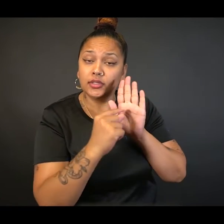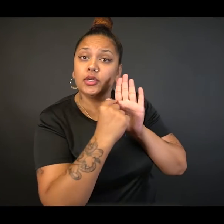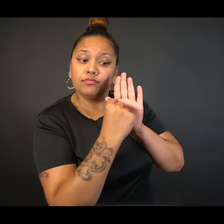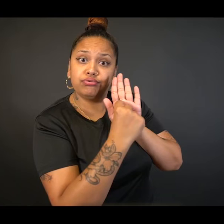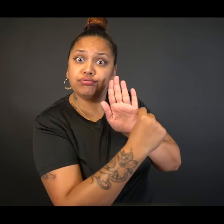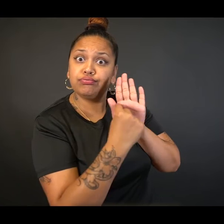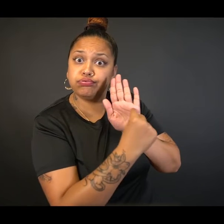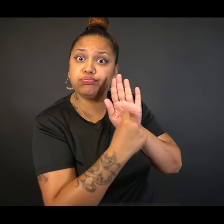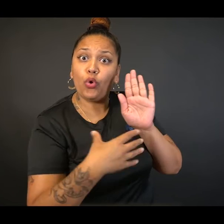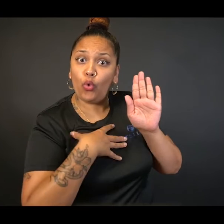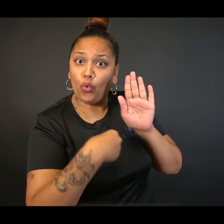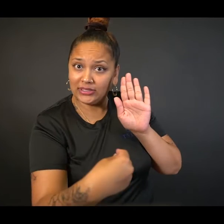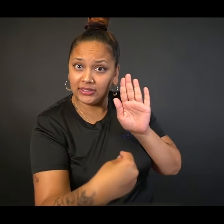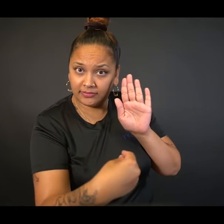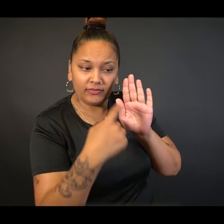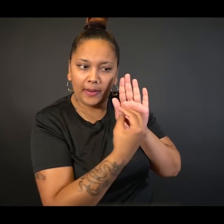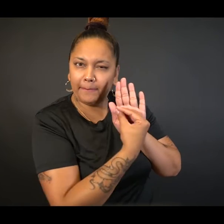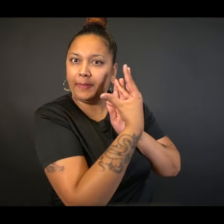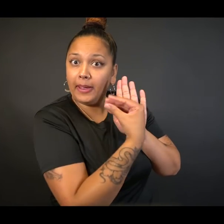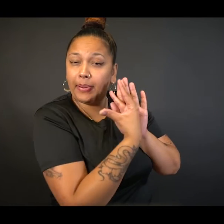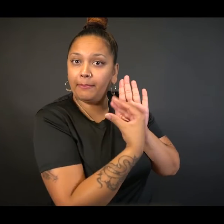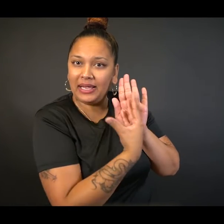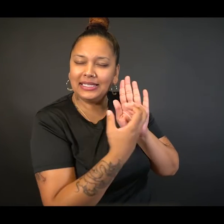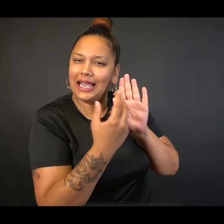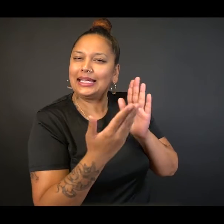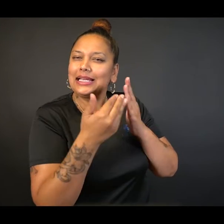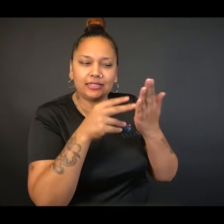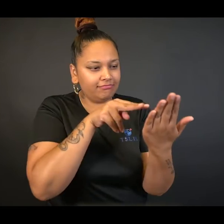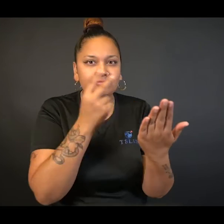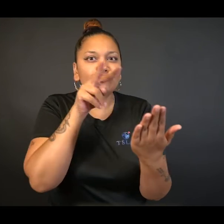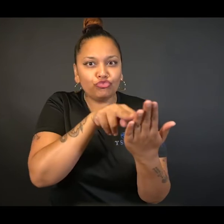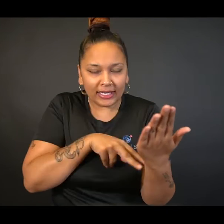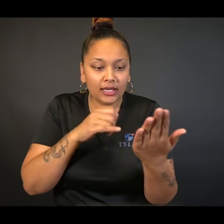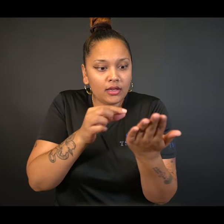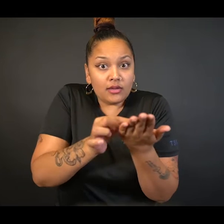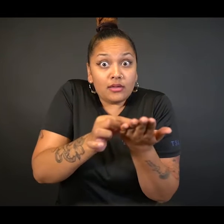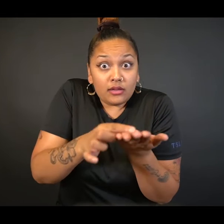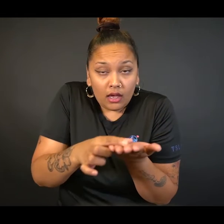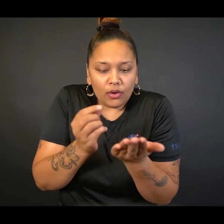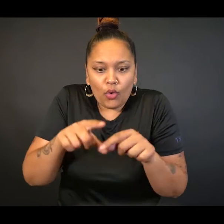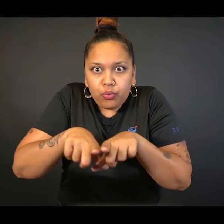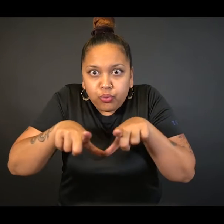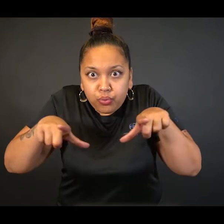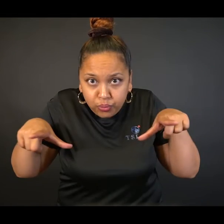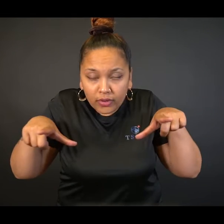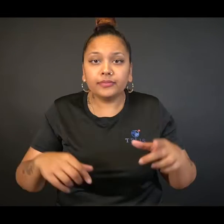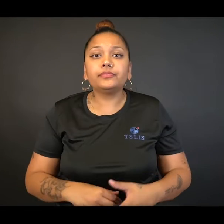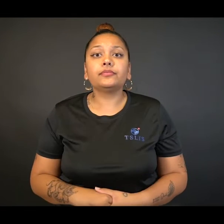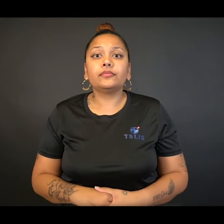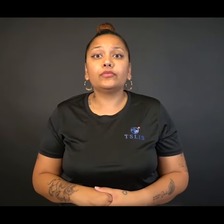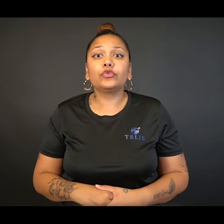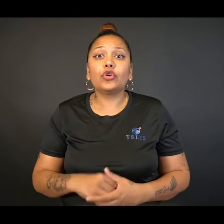so that they pop up. And then I can zoom in really close. When the contrast is really sharp, then that makes